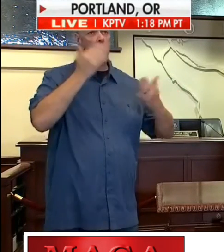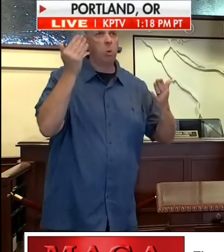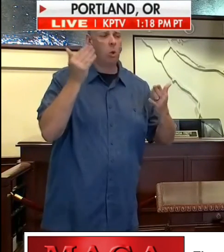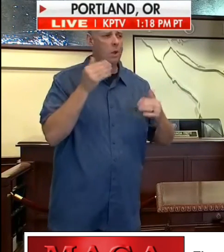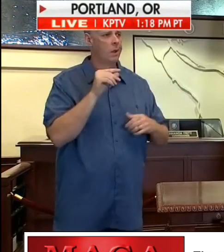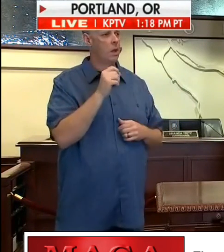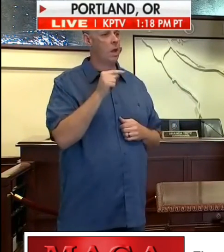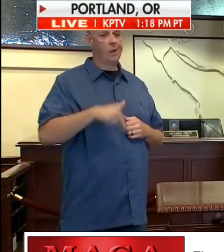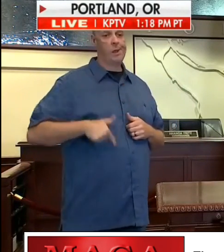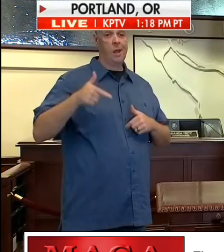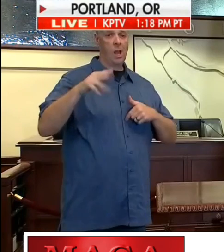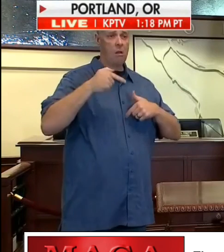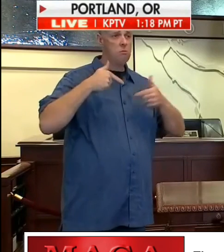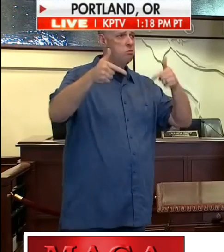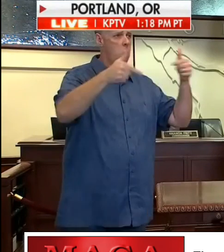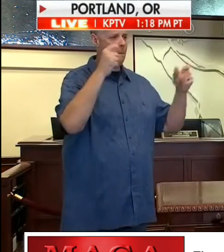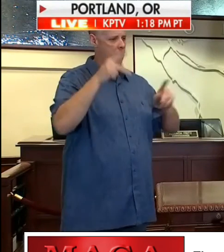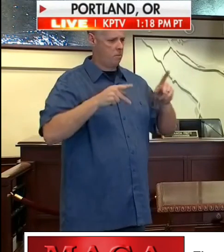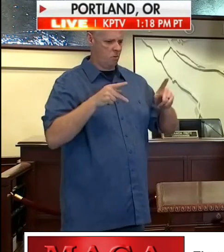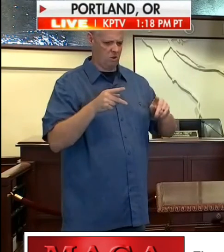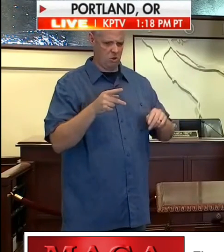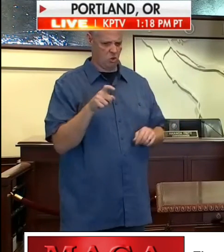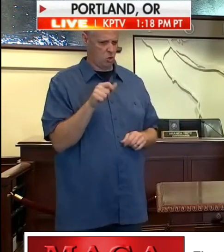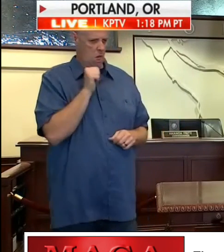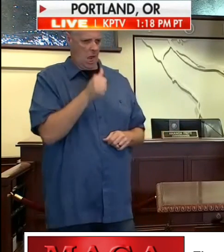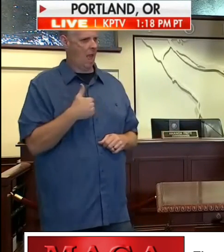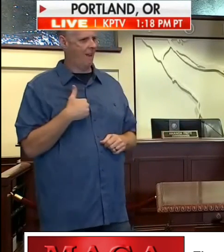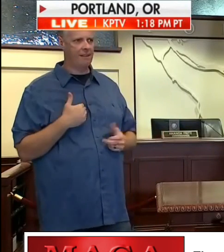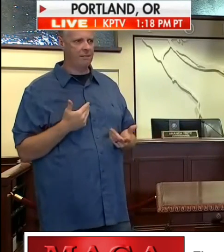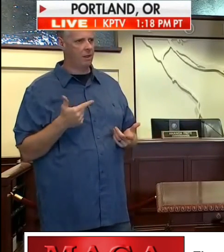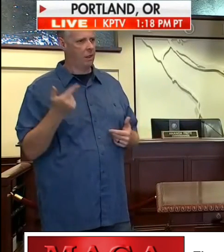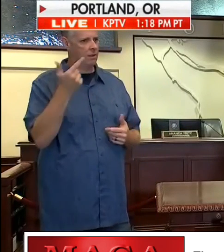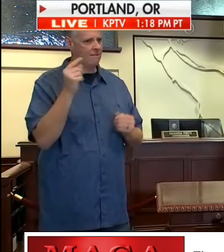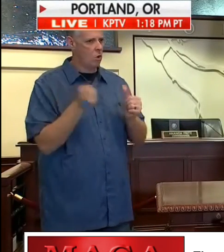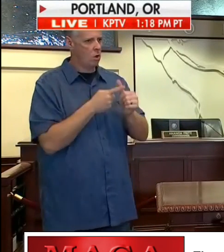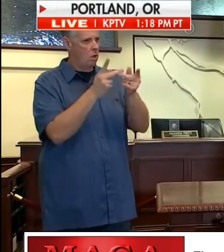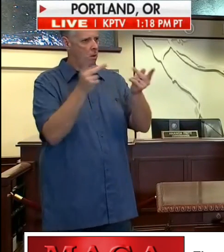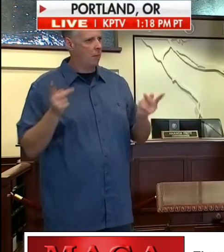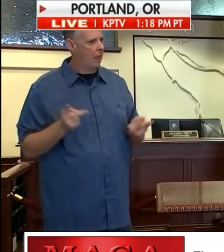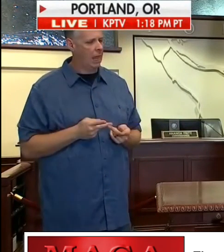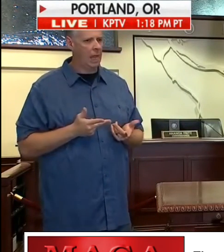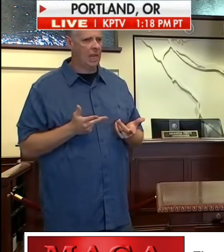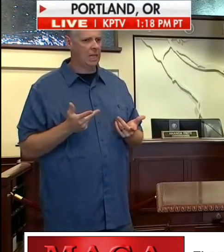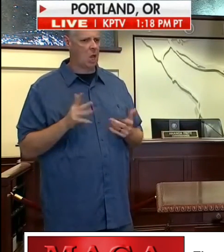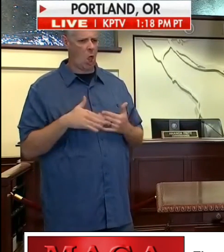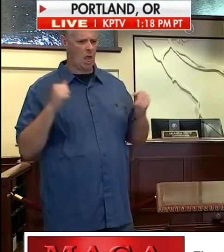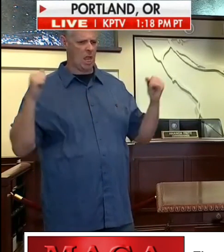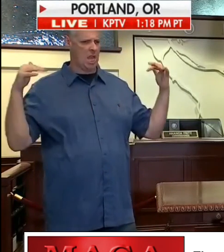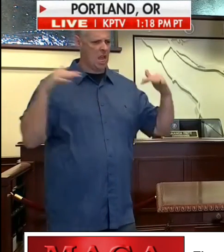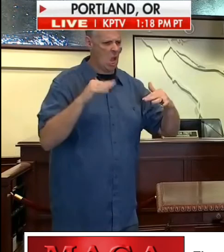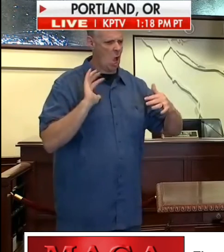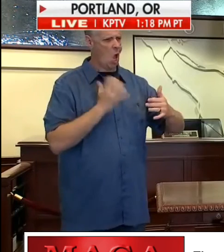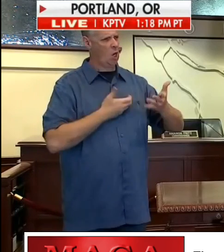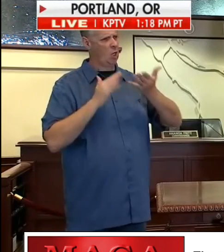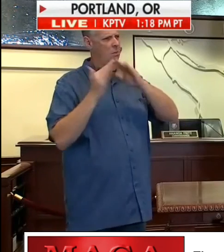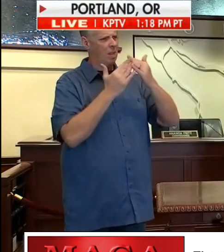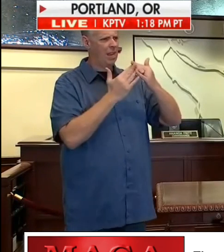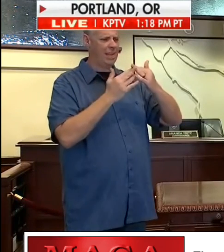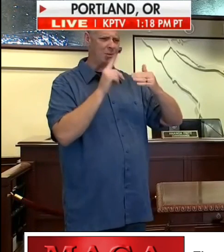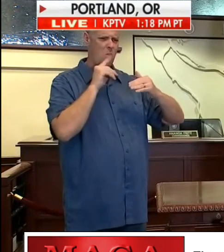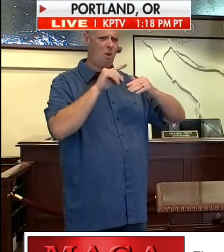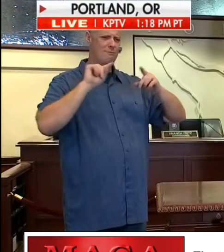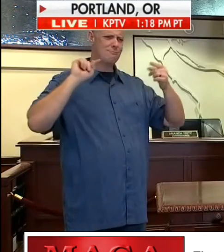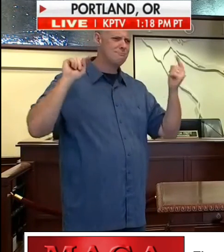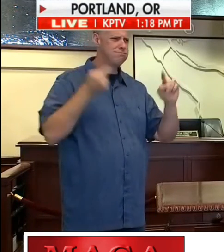is fueling this round of violence, and it will take all of us together to stop the bleeding in our community and